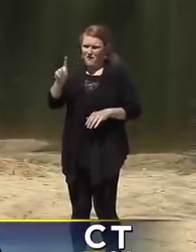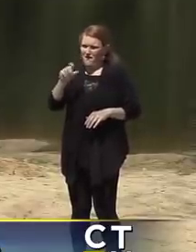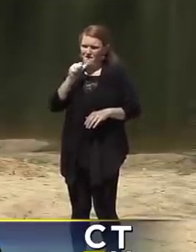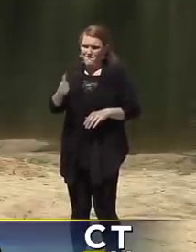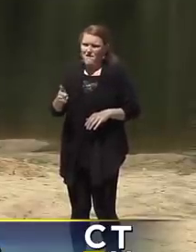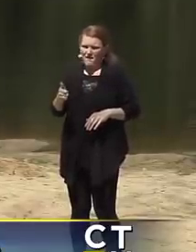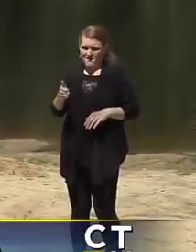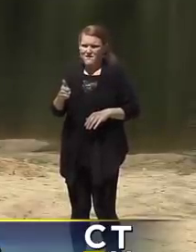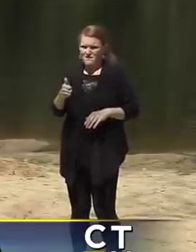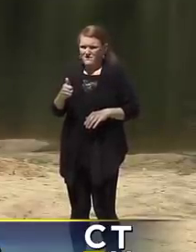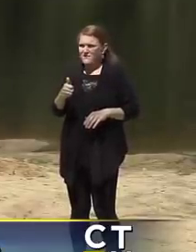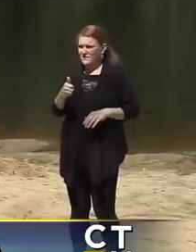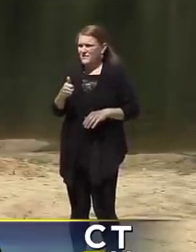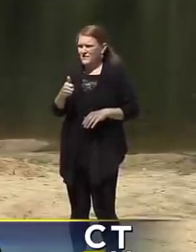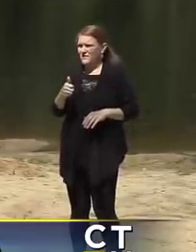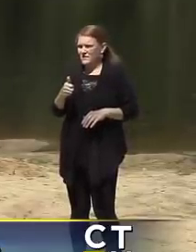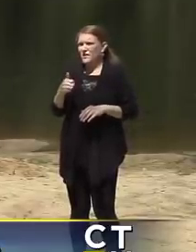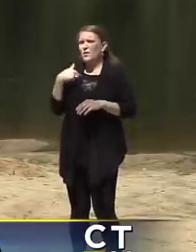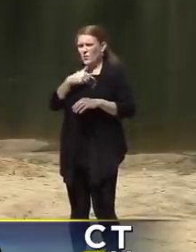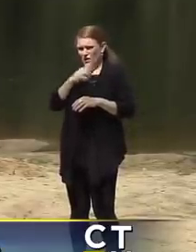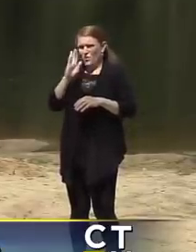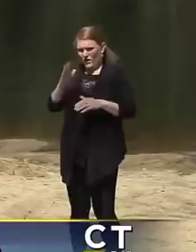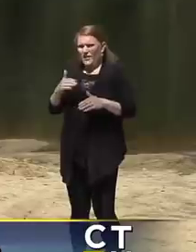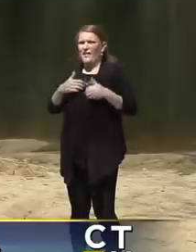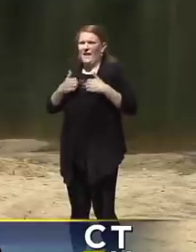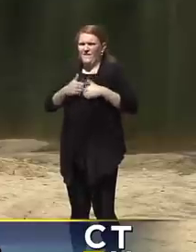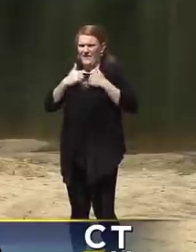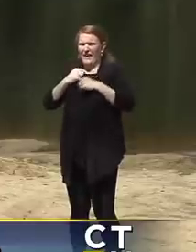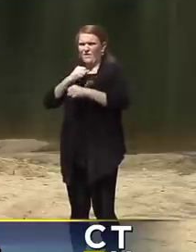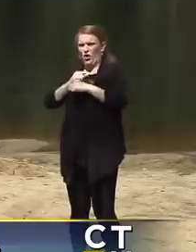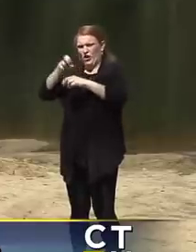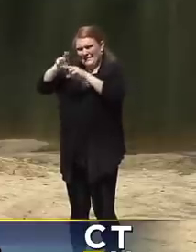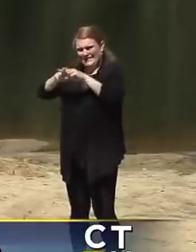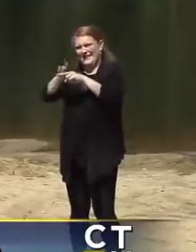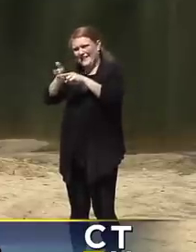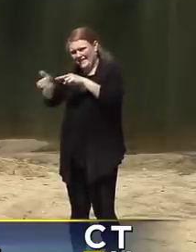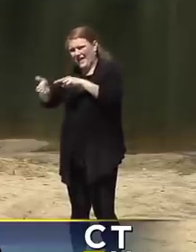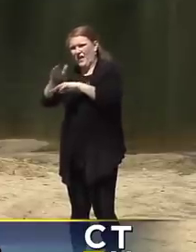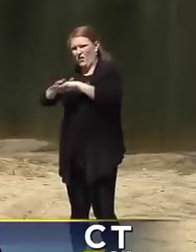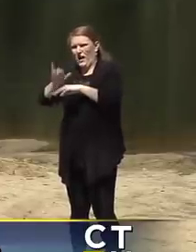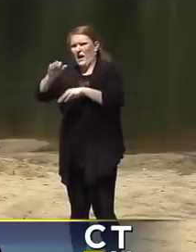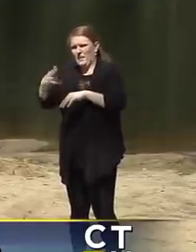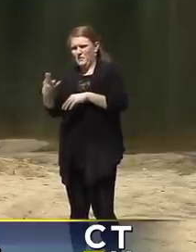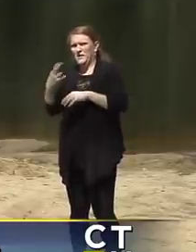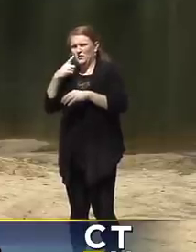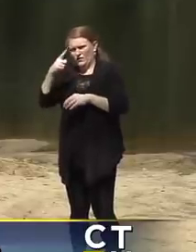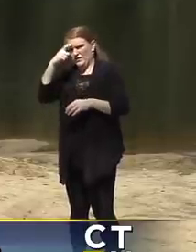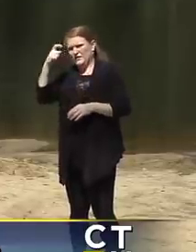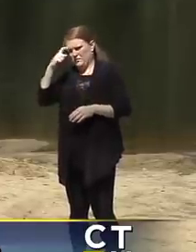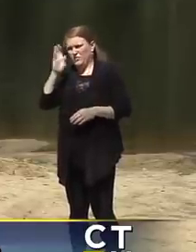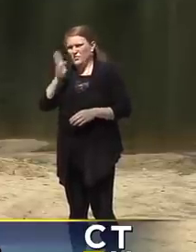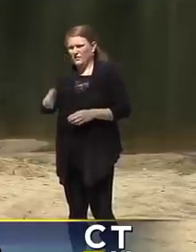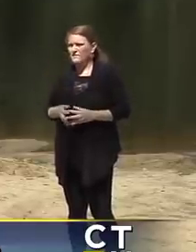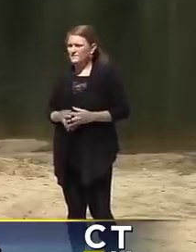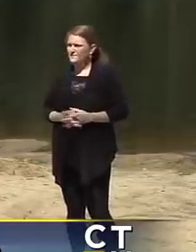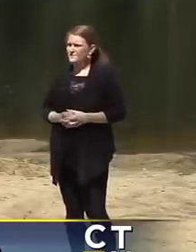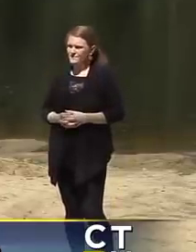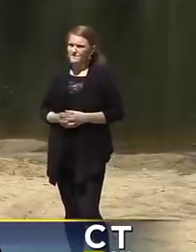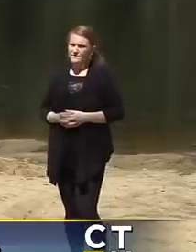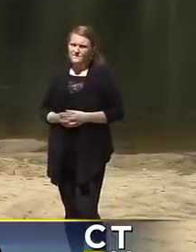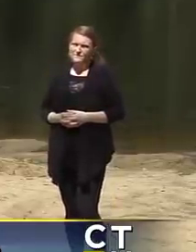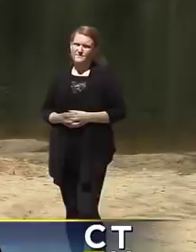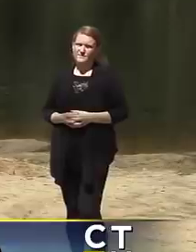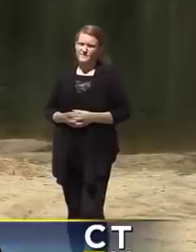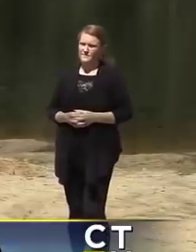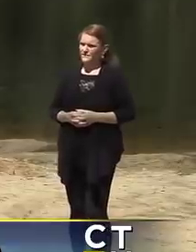look to have lifeguards in place at the shoreline parks in the chairs as the summer goes forward. Governor,